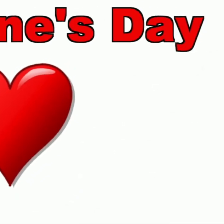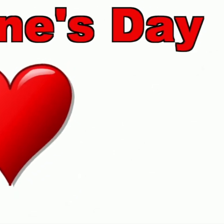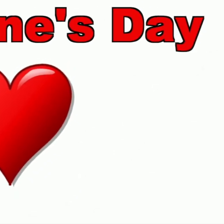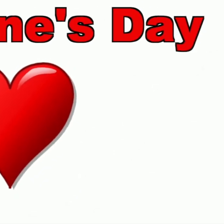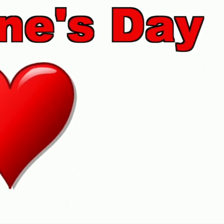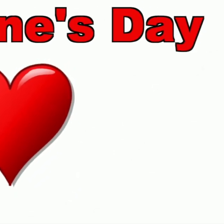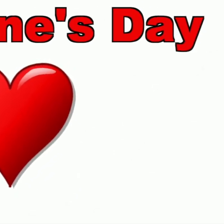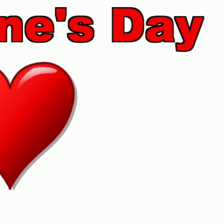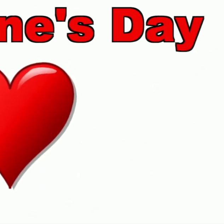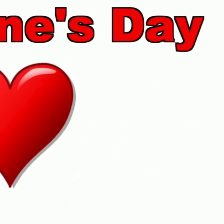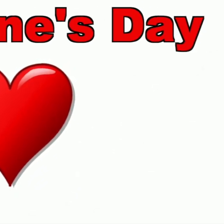Valentine's Day.